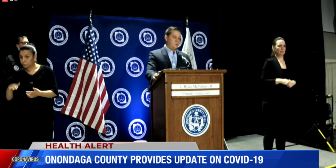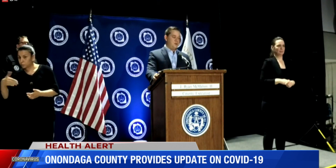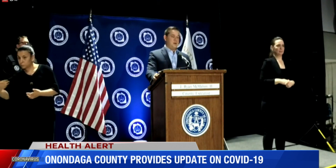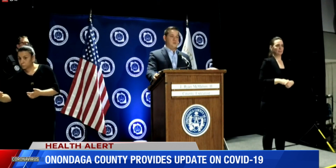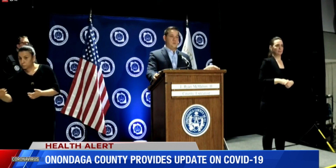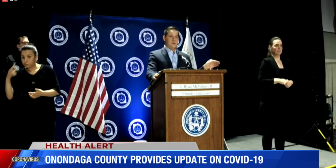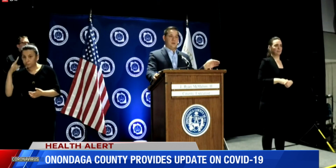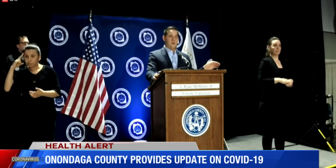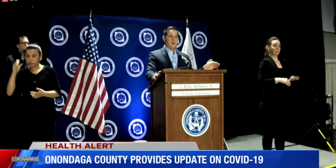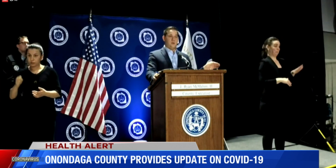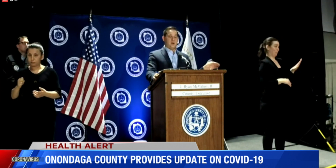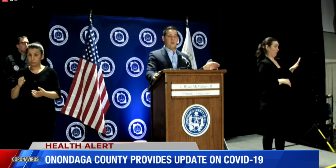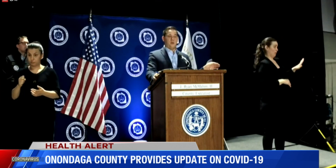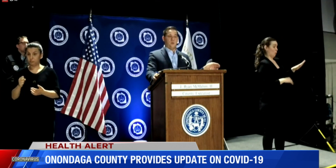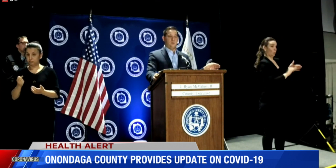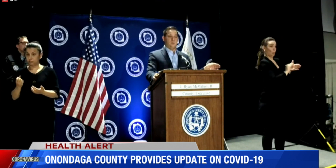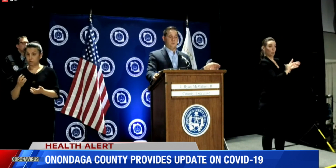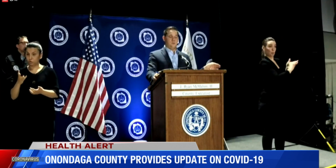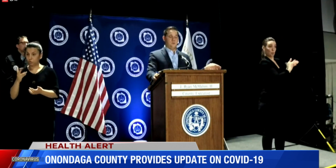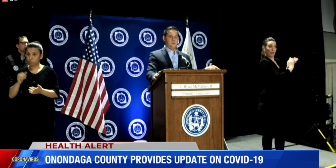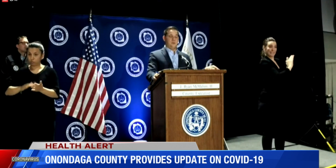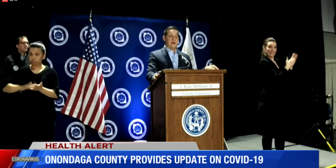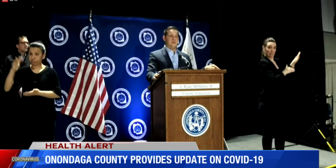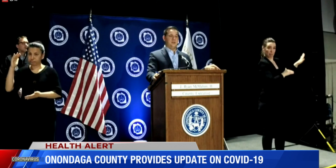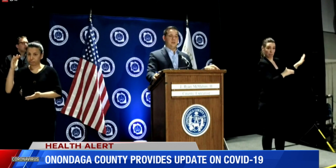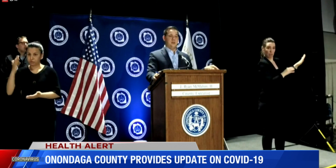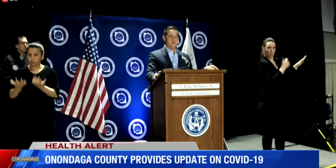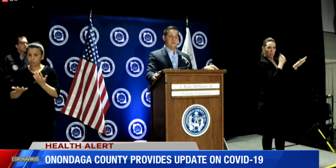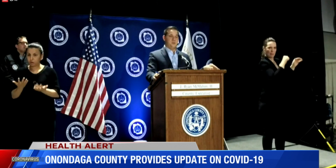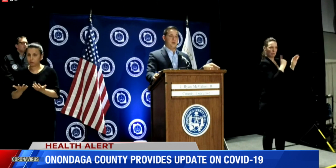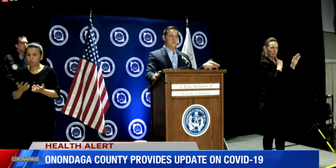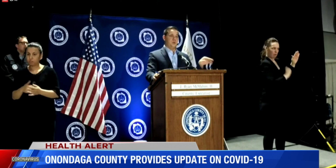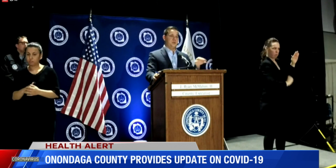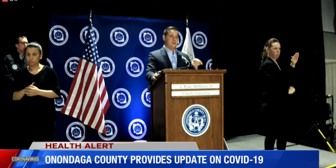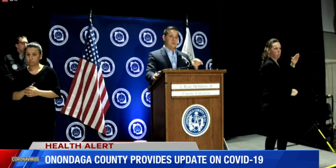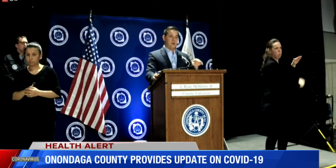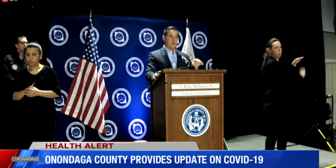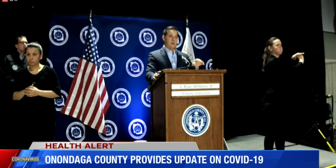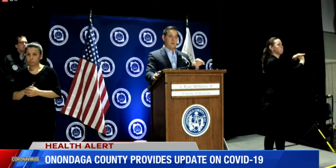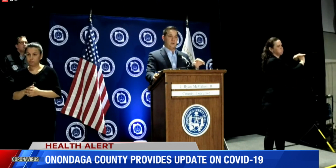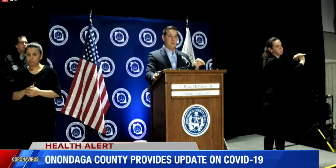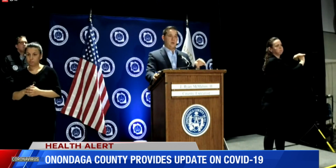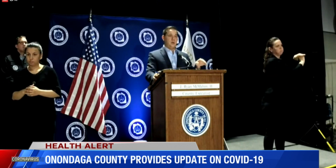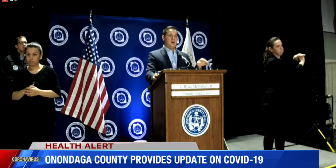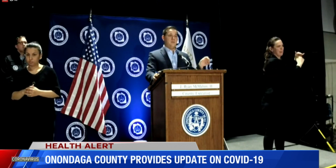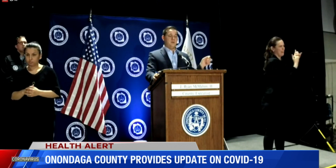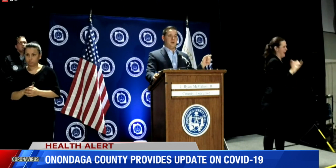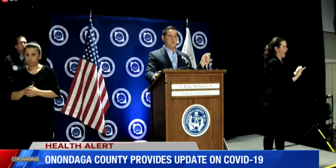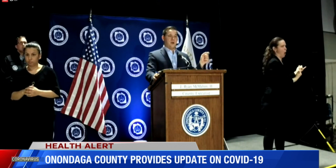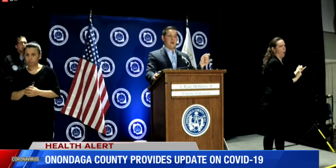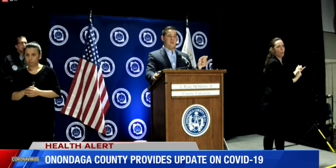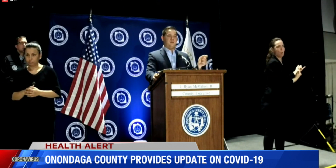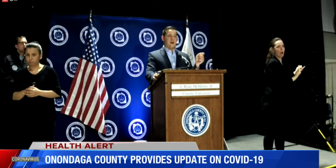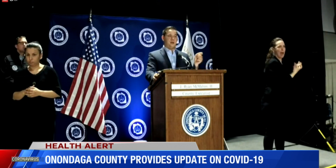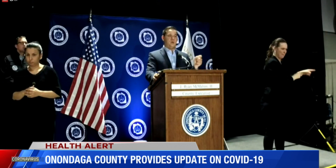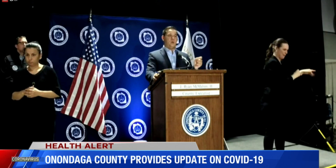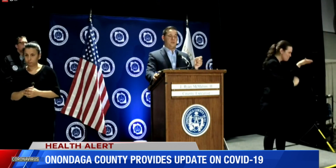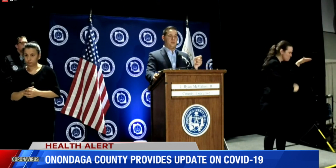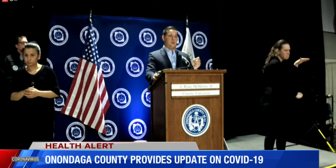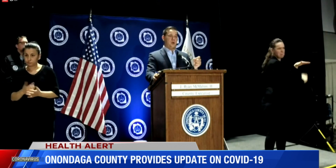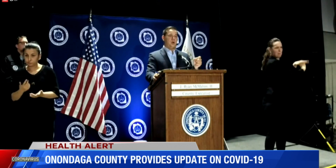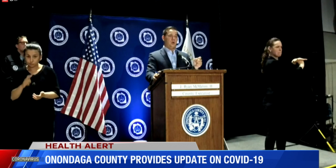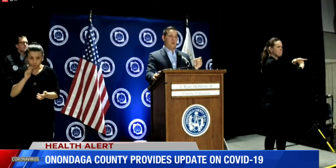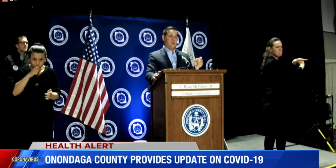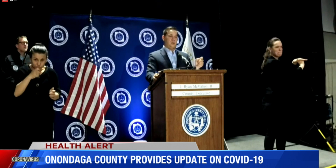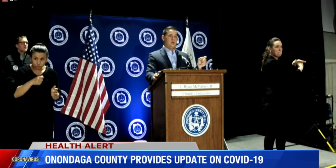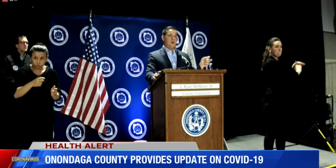or the other line of thinking is because we were testing early, and because we're identifying and